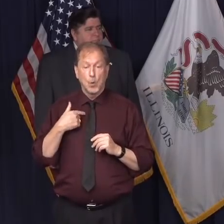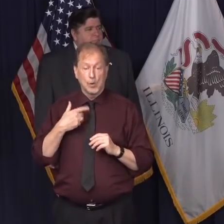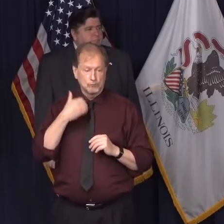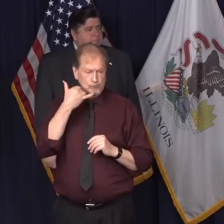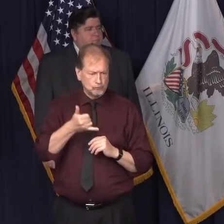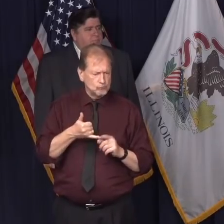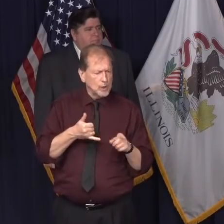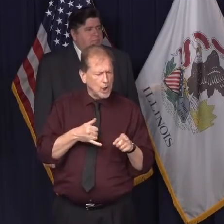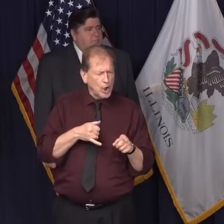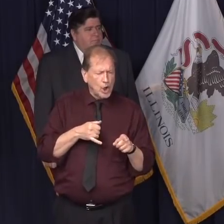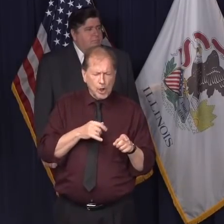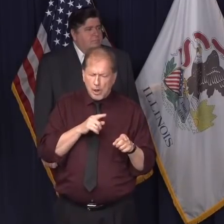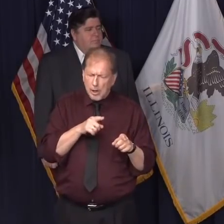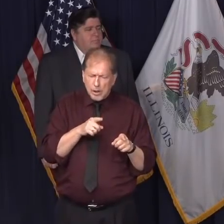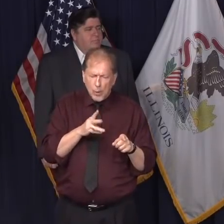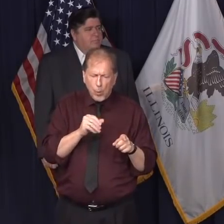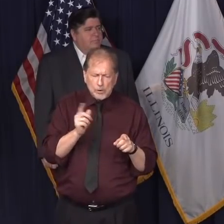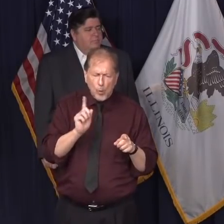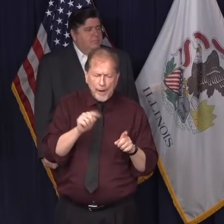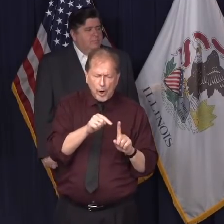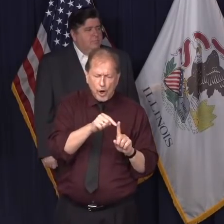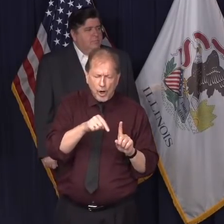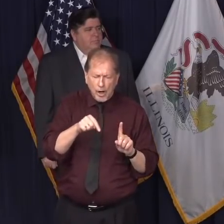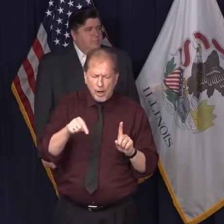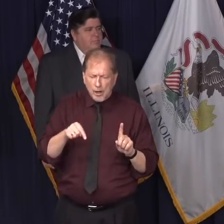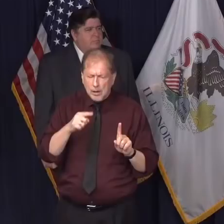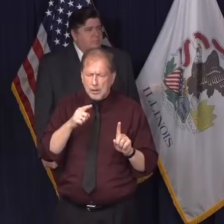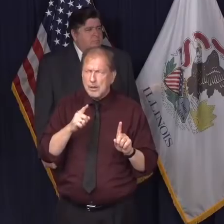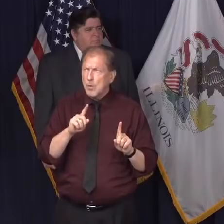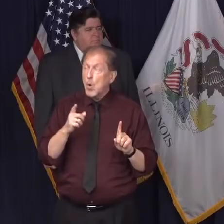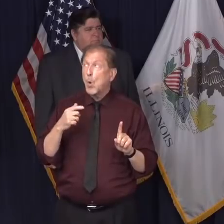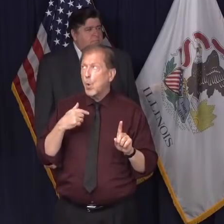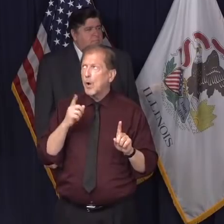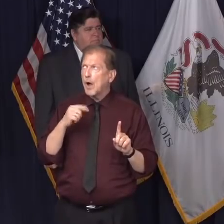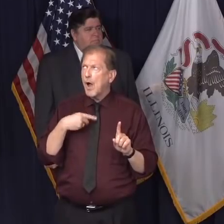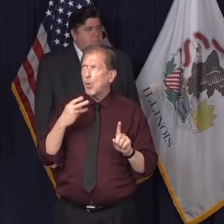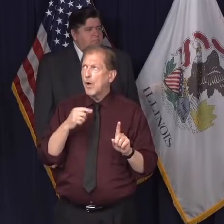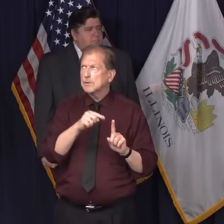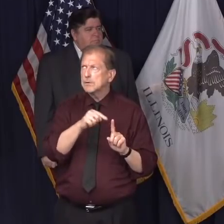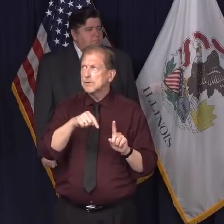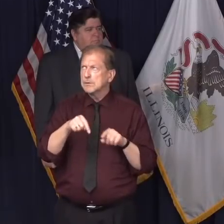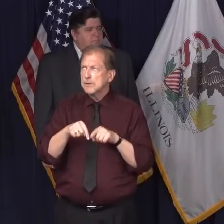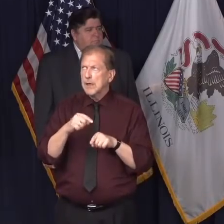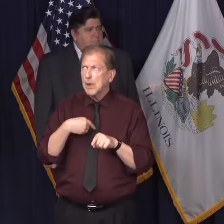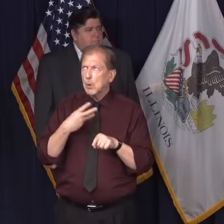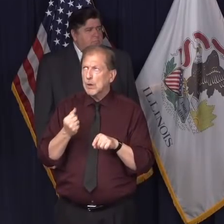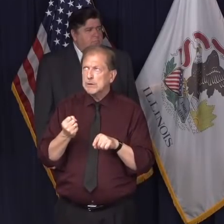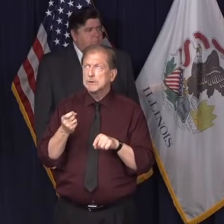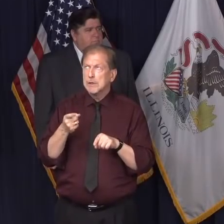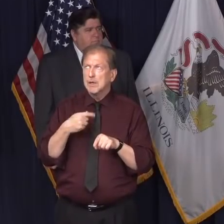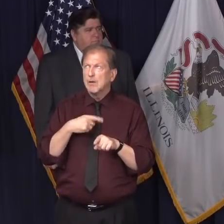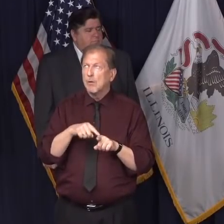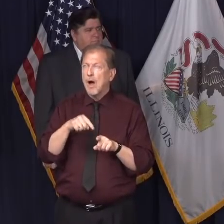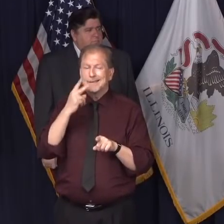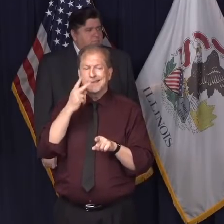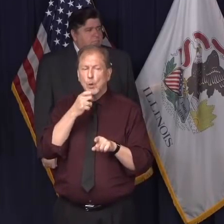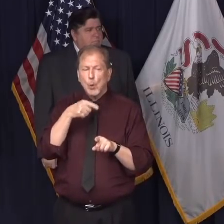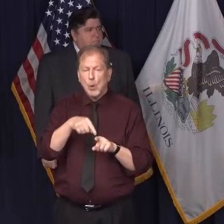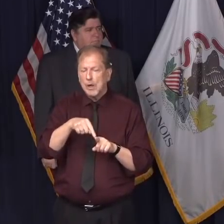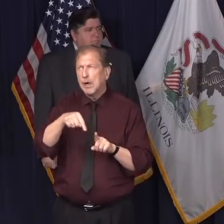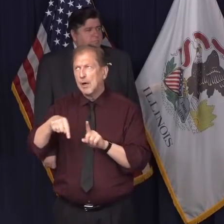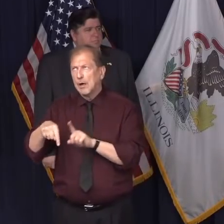and the interviewing, where you've tried to go back and think of all the places, work with the person to identify all the places that they've been, and